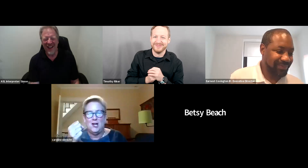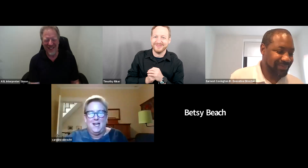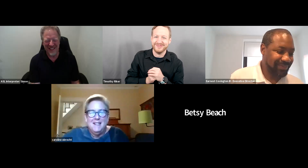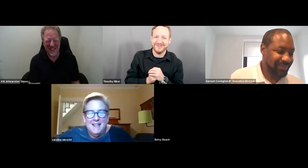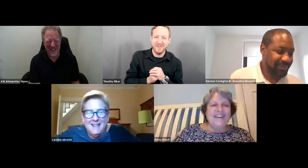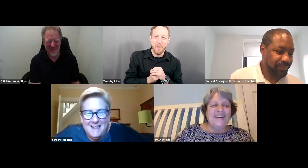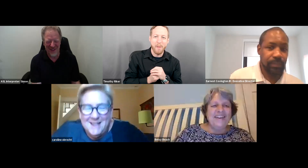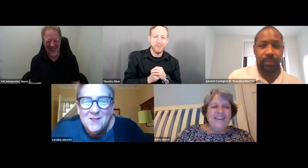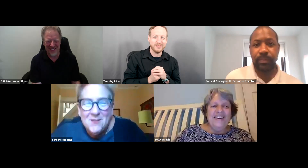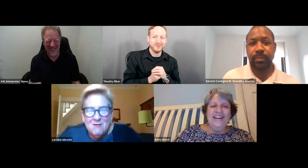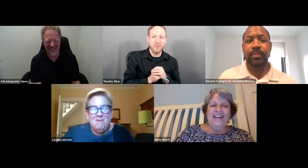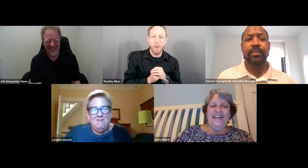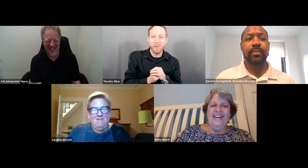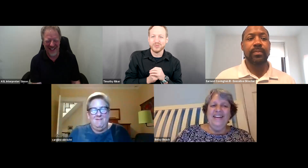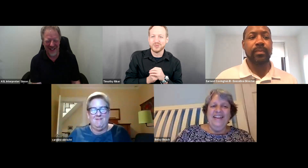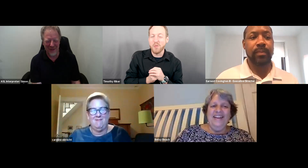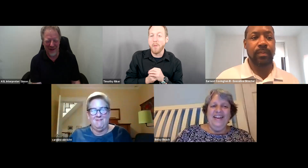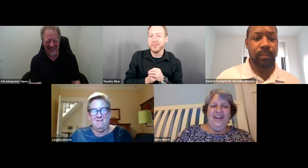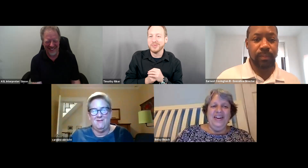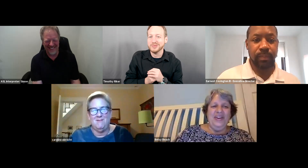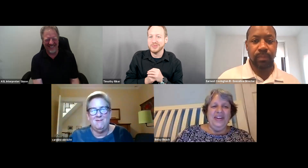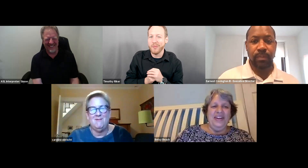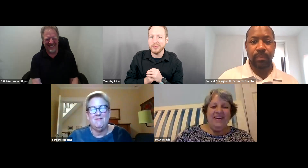You have to excuse me by seeing it on the